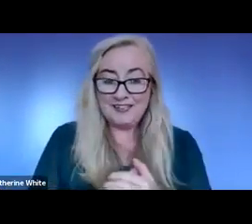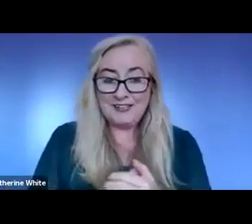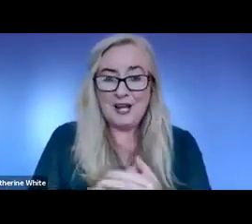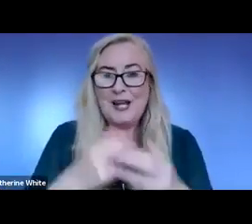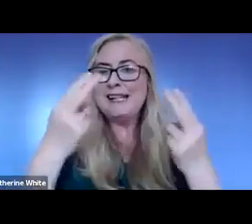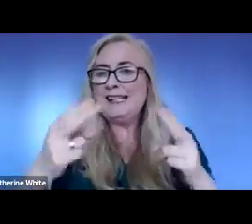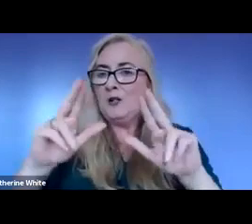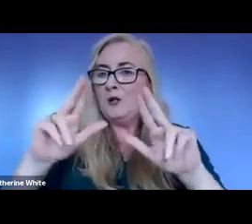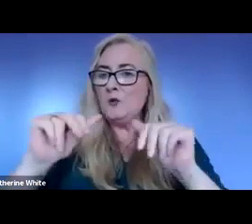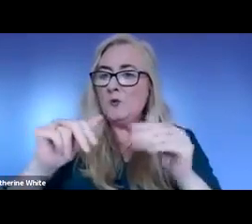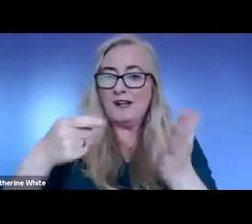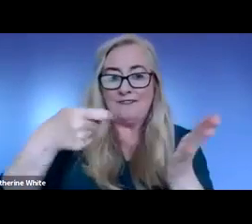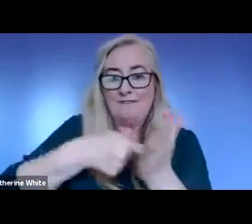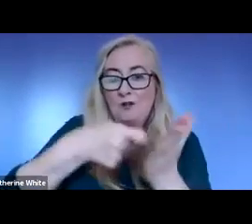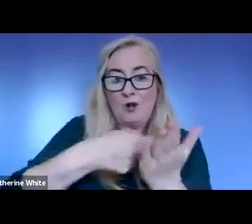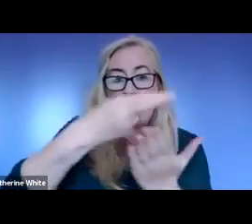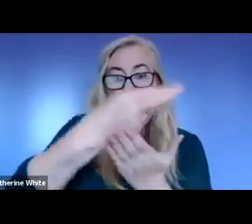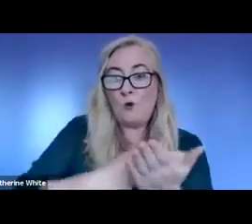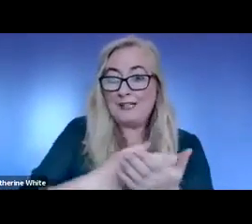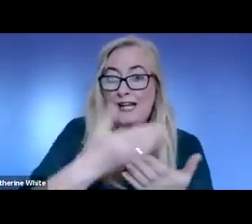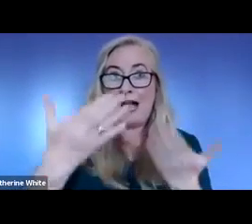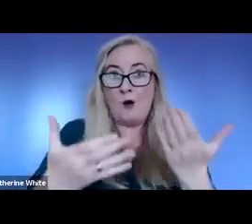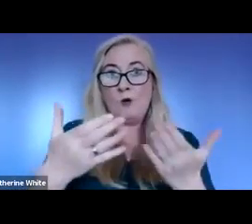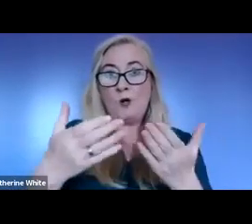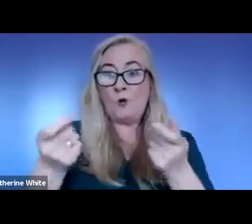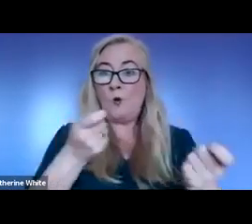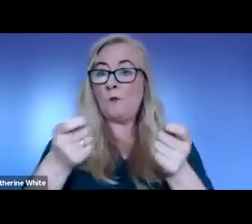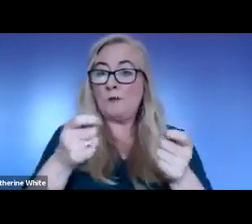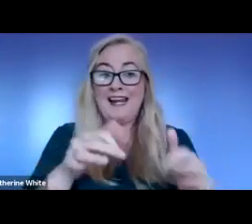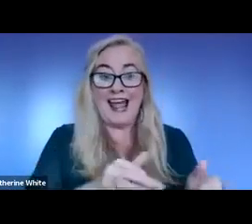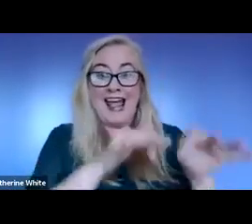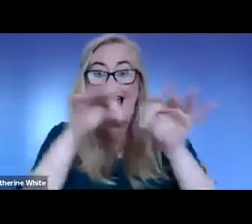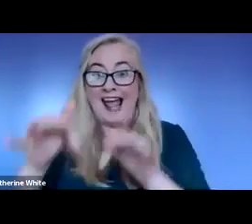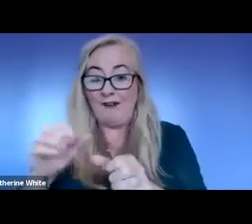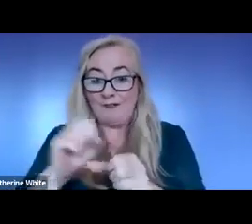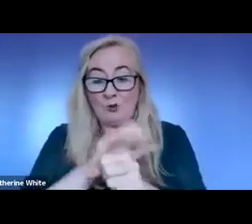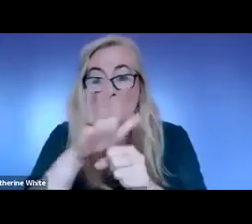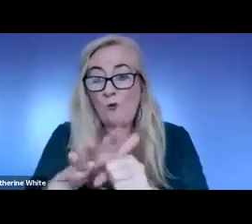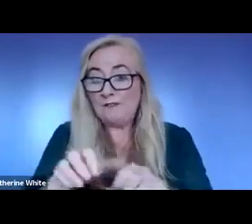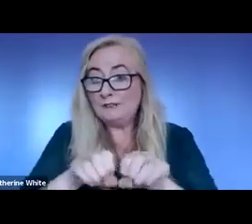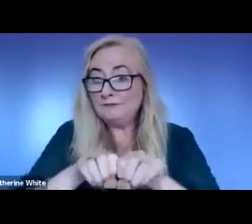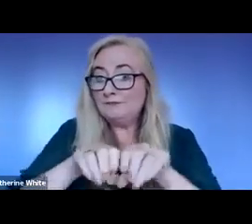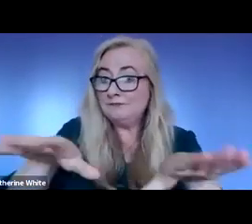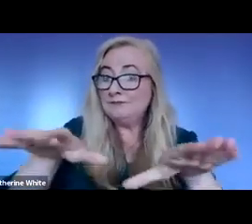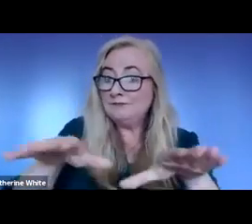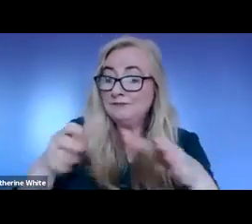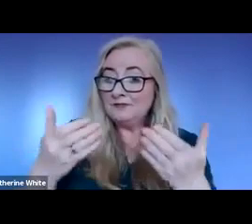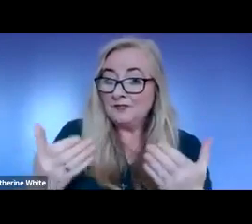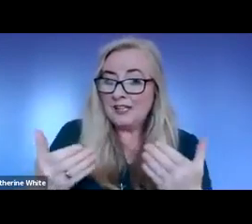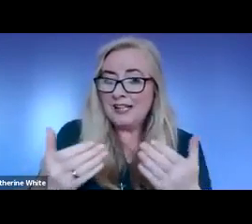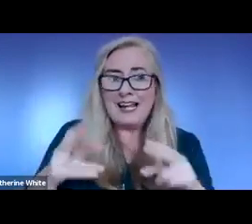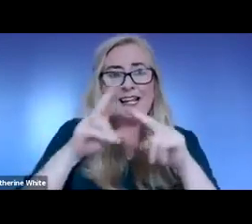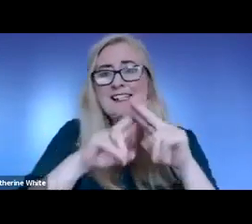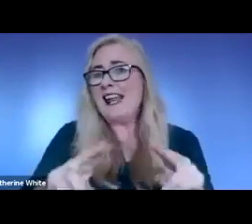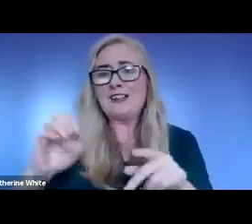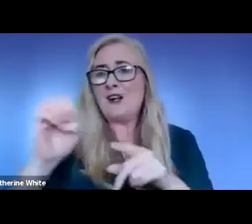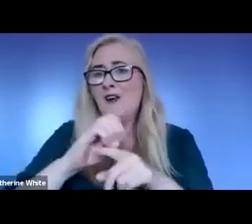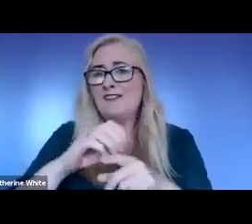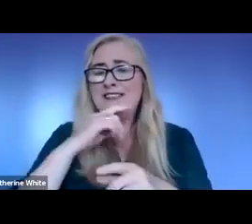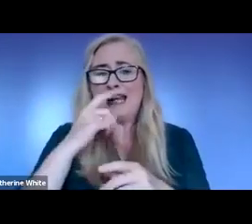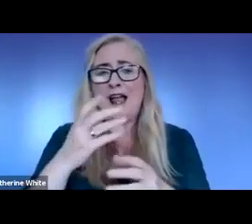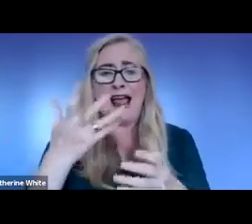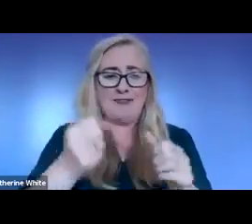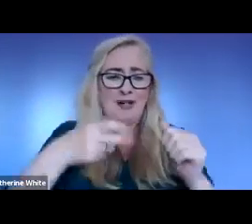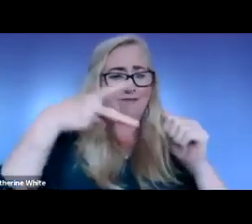to cope with a post-COVID reality. You know, it's no longer acceptable to have an austerity measure or an